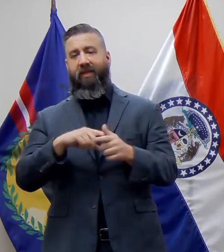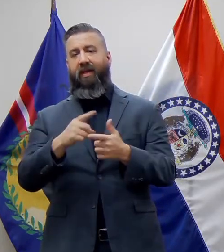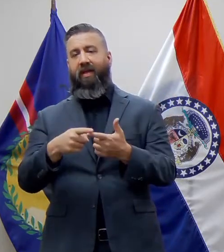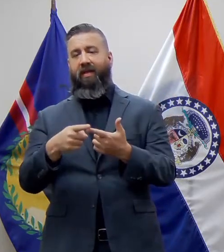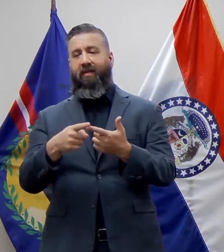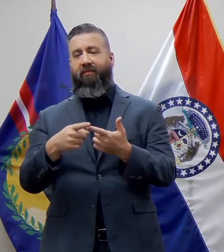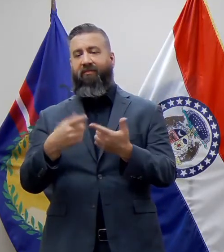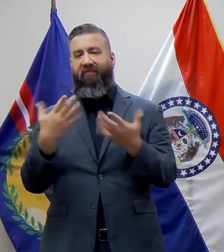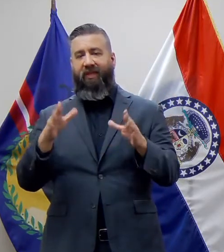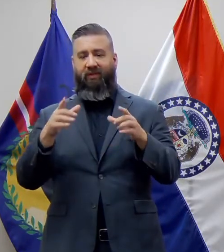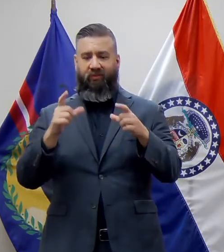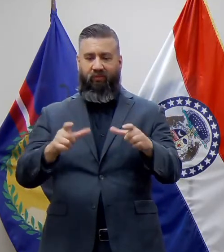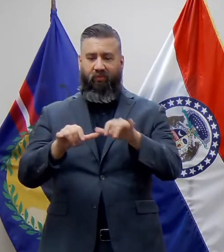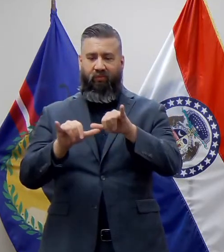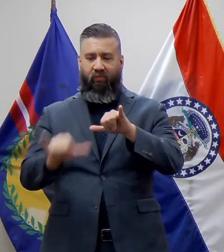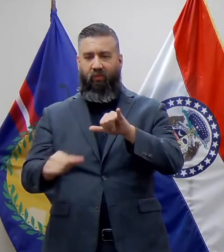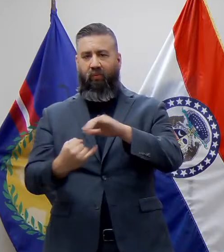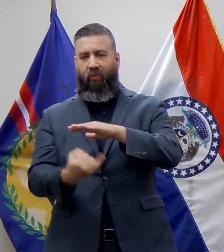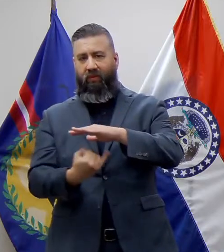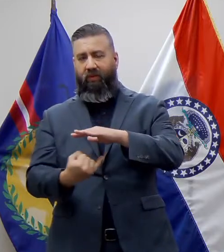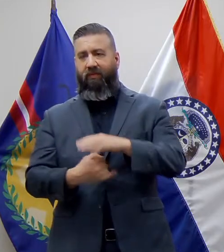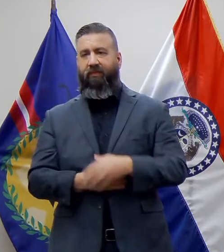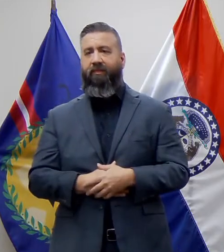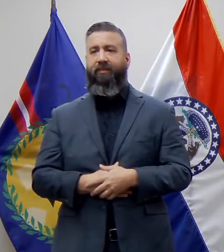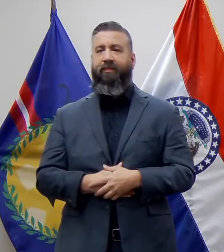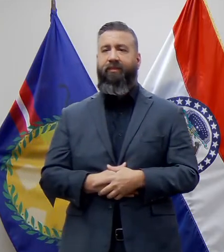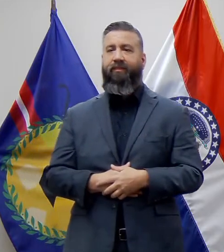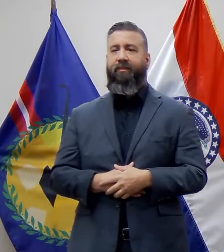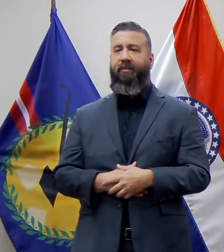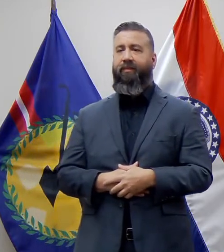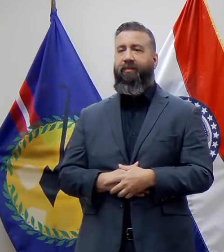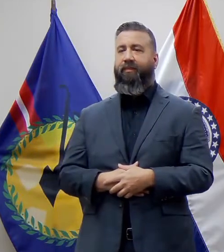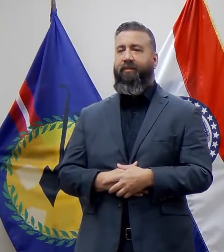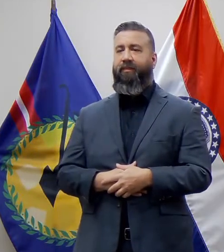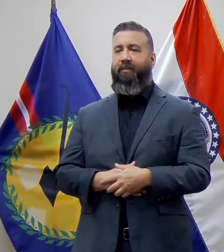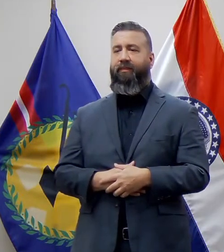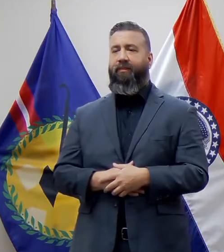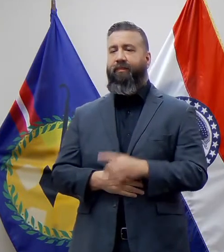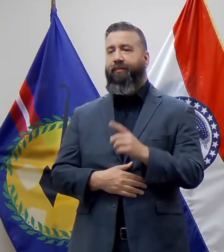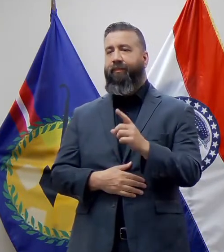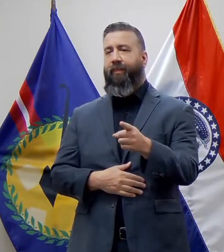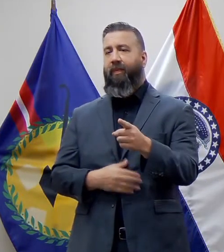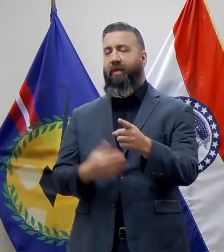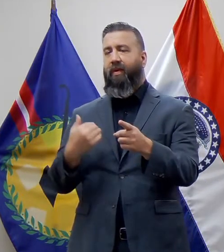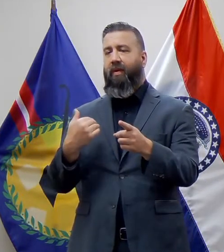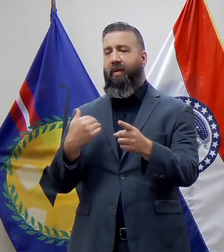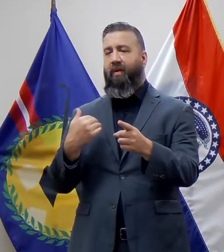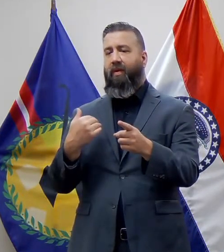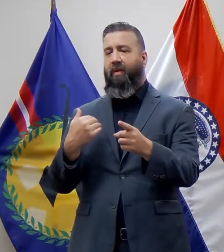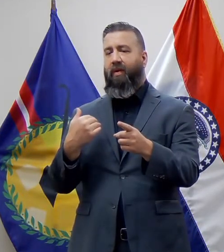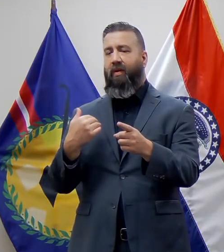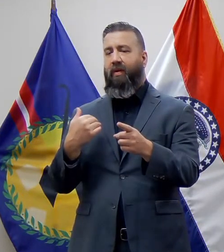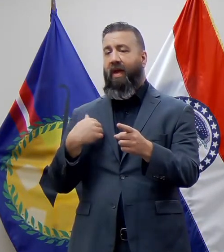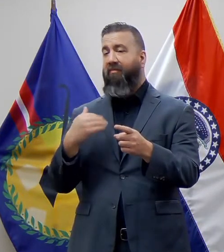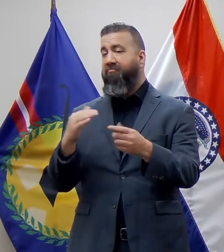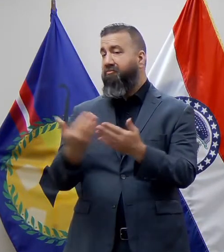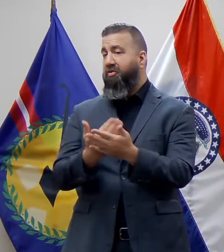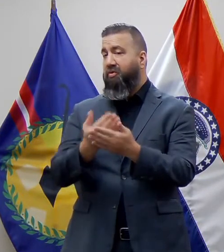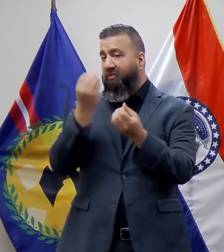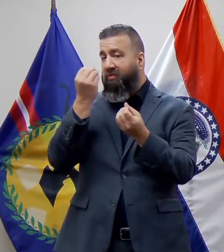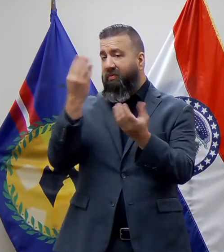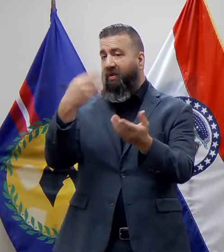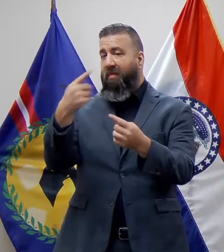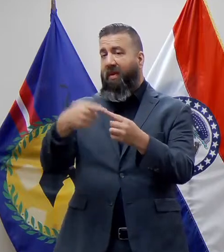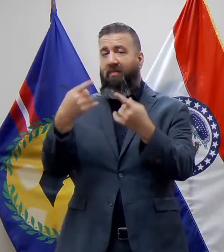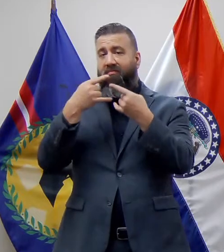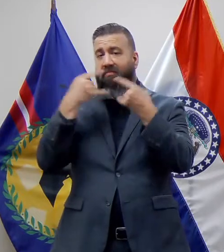off quarantine. Do you have any updates for us on the mask mandate? We know that the Attorney General said he's going to file a lawsuit.